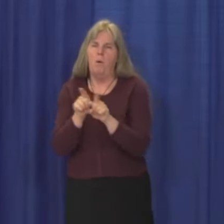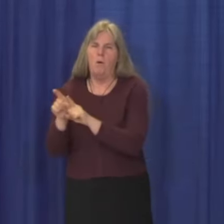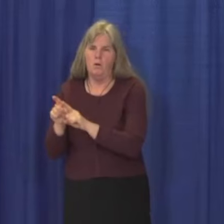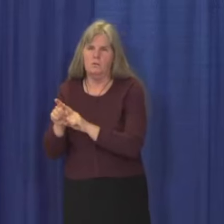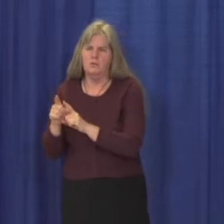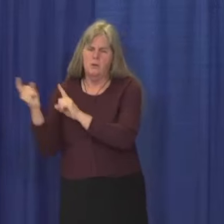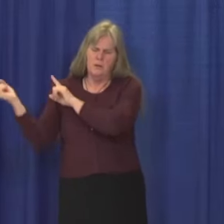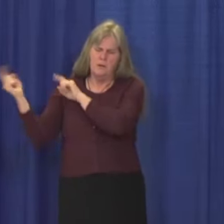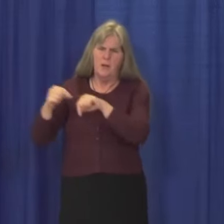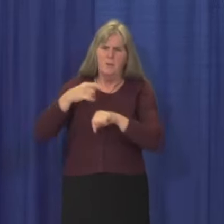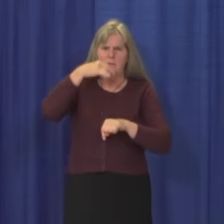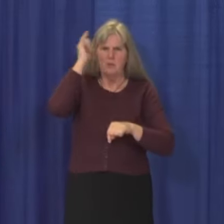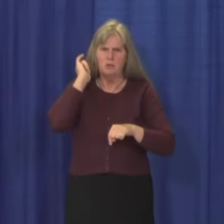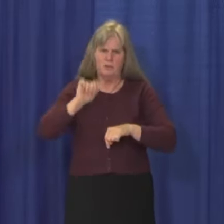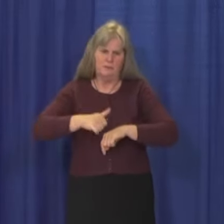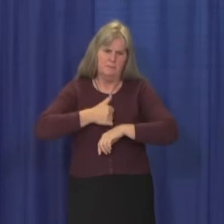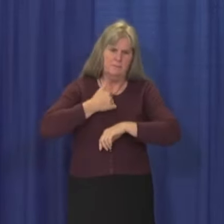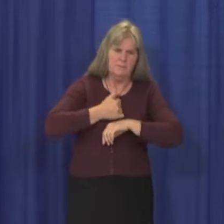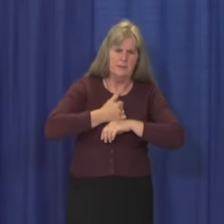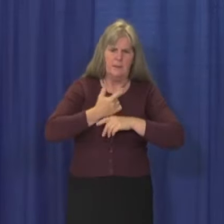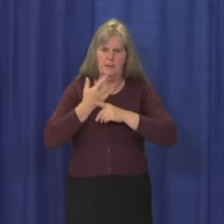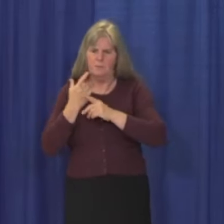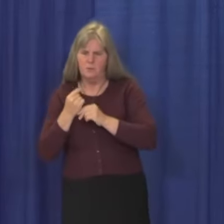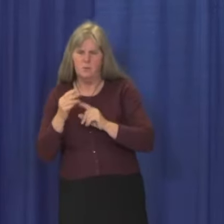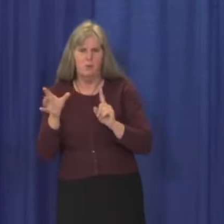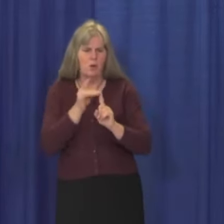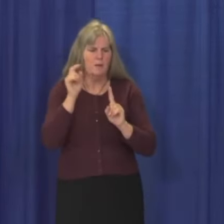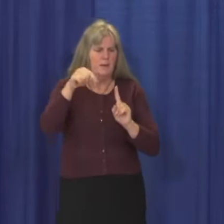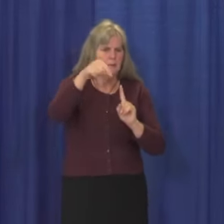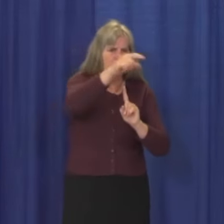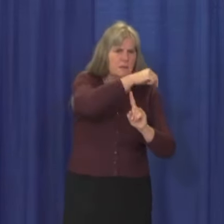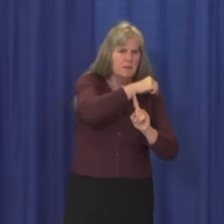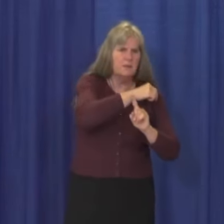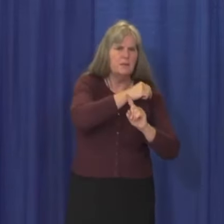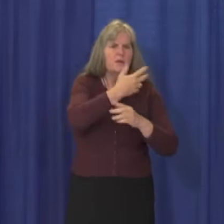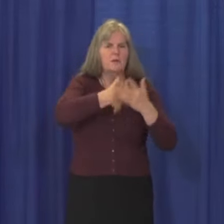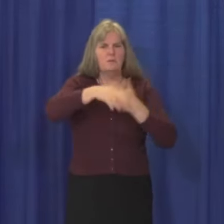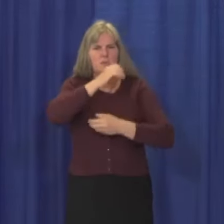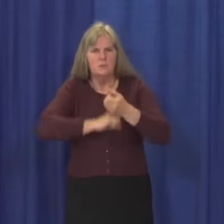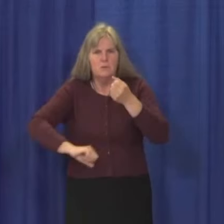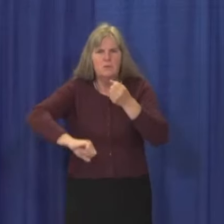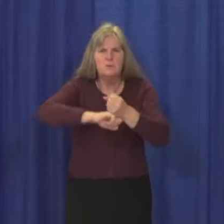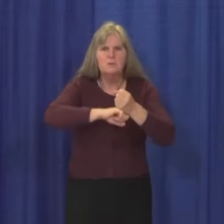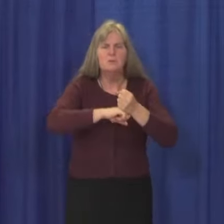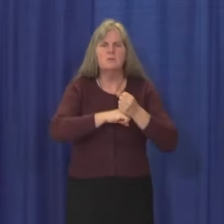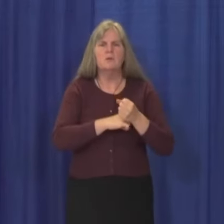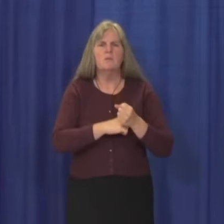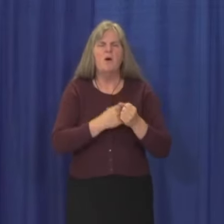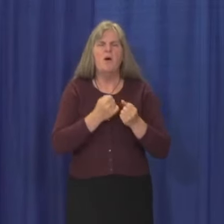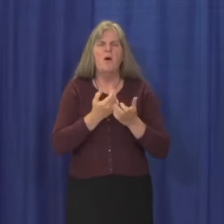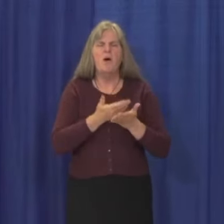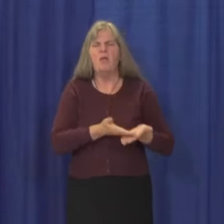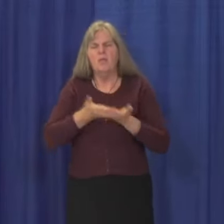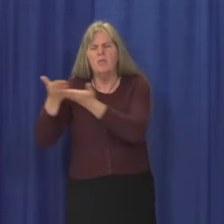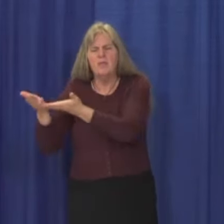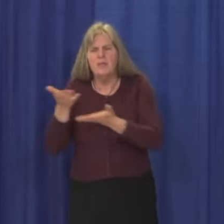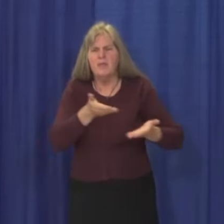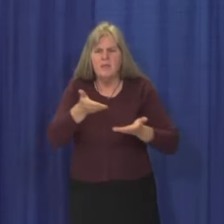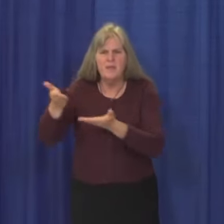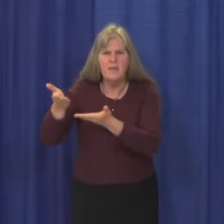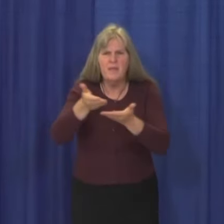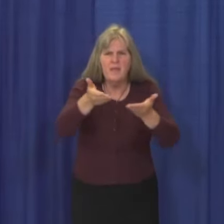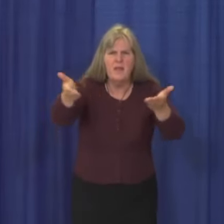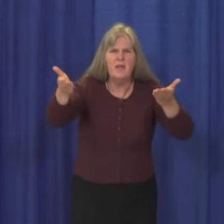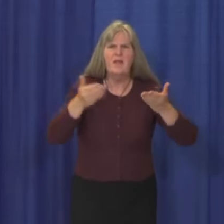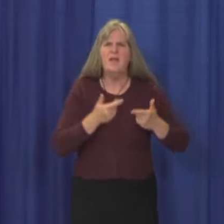territory to help with coordination and contact tracing, social supports, to ship laboratory equipment and personal protective